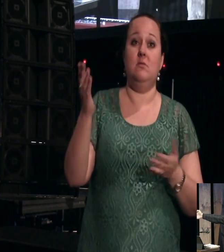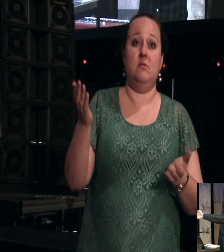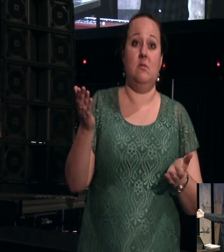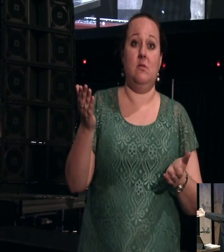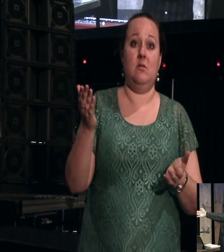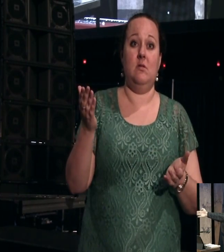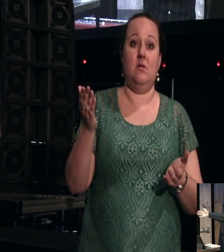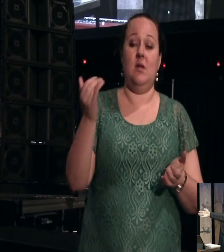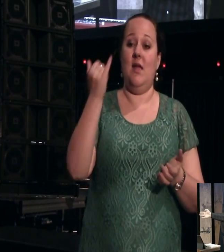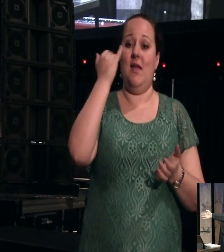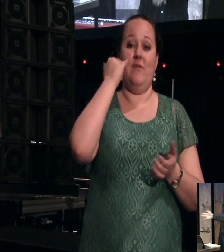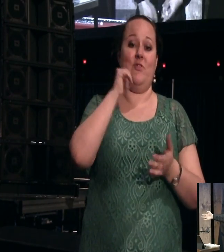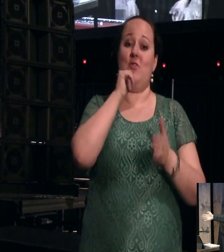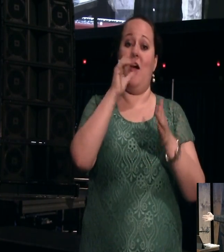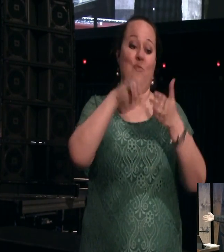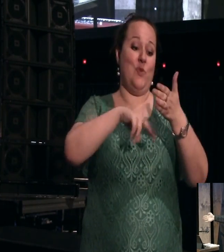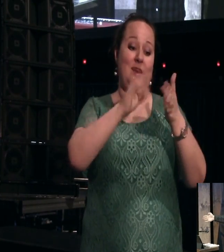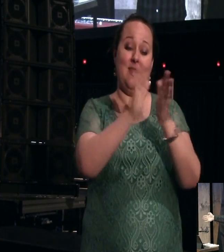to the sidelines?